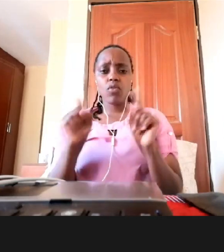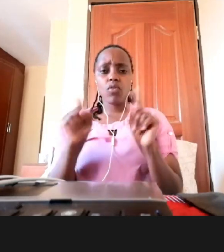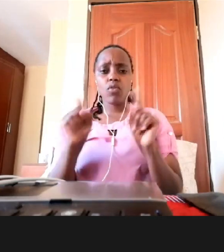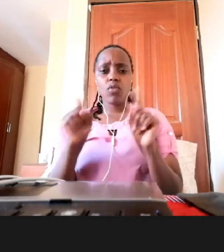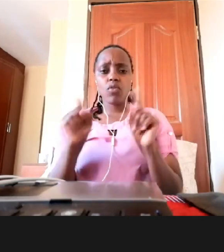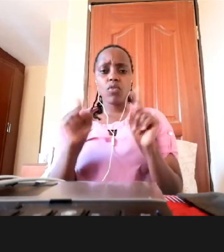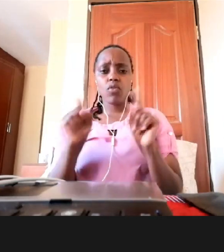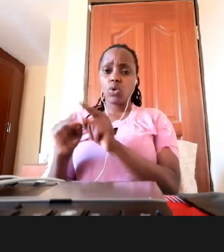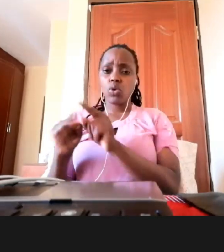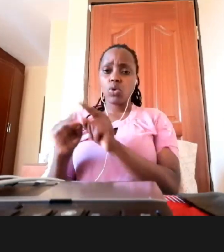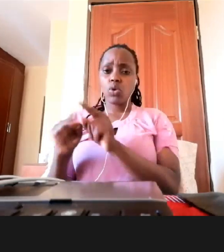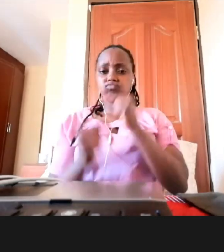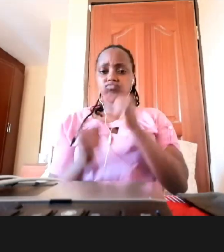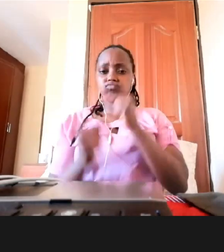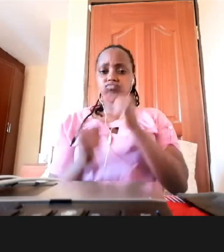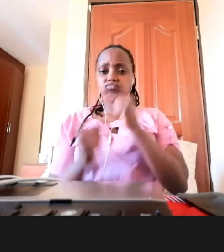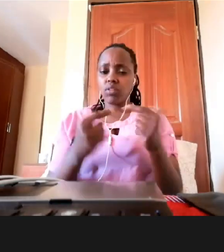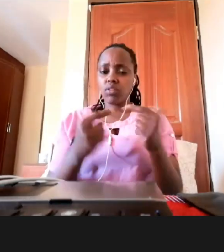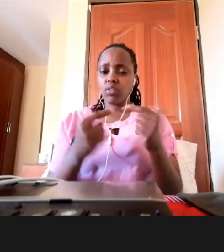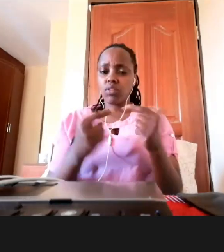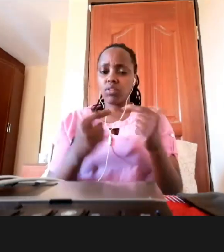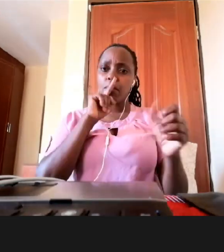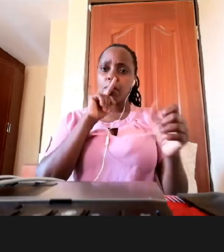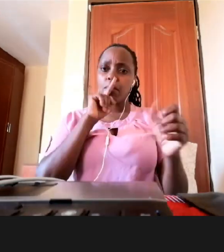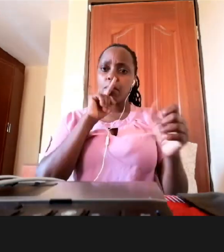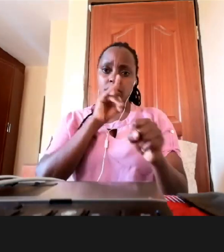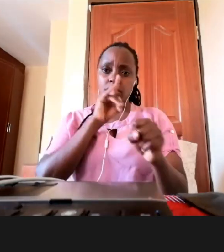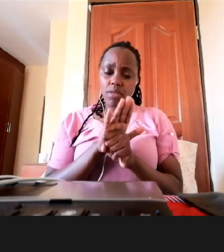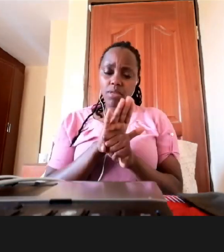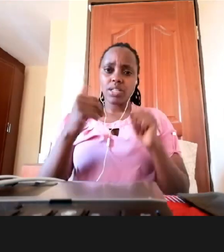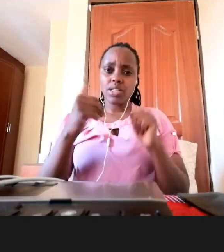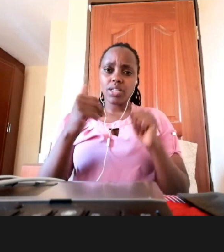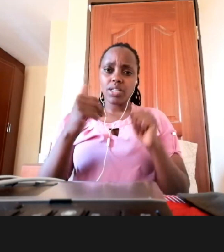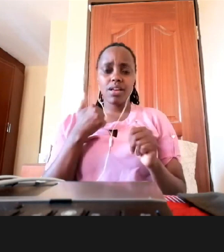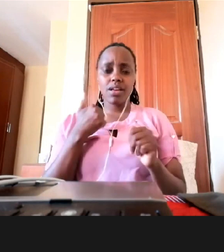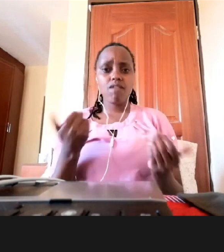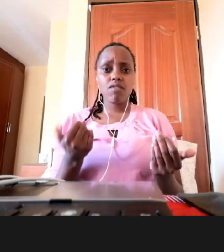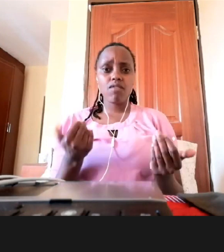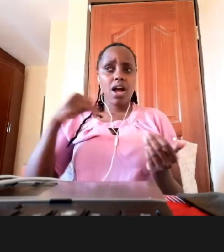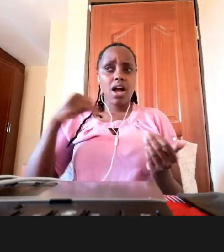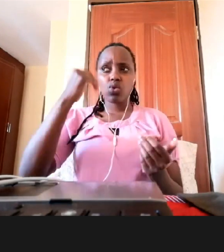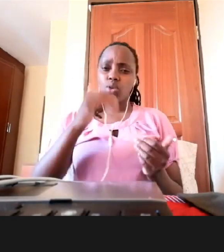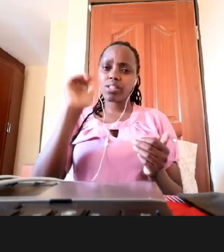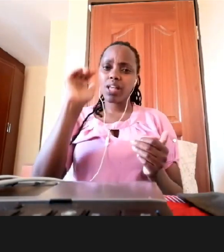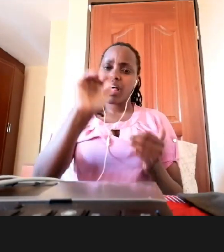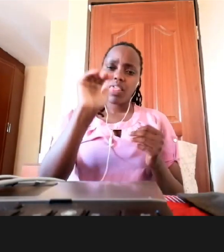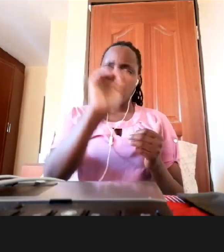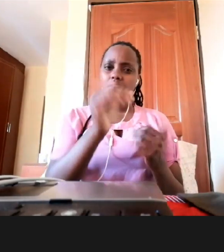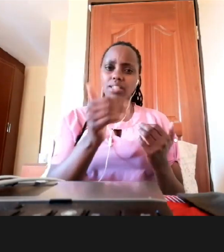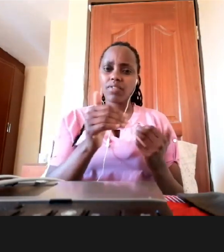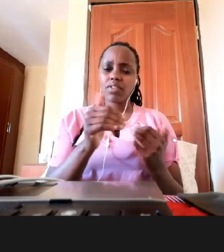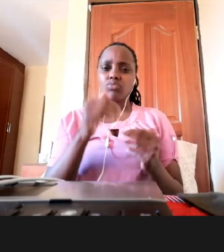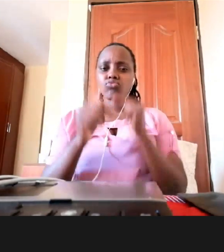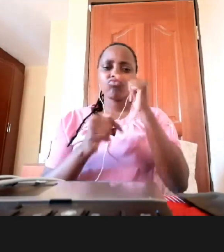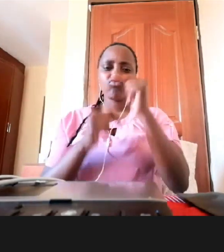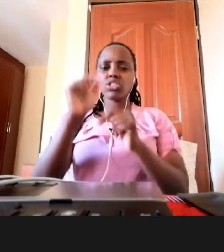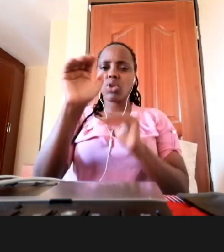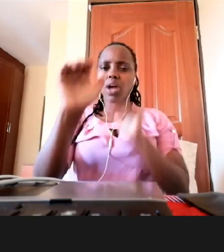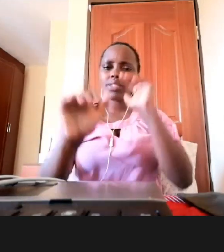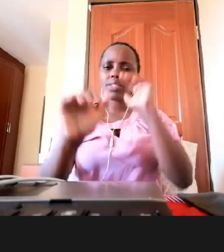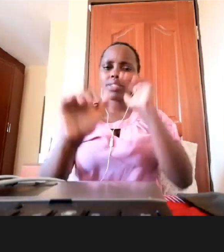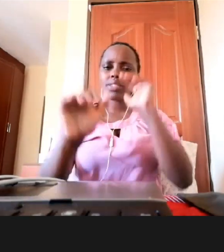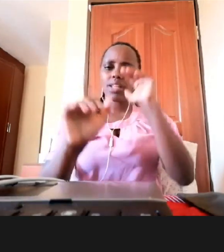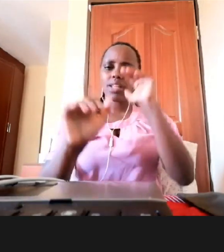kept reaffirming their consent. So we kept asking the facilitators to keep asking the